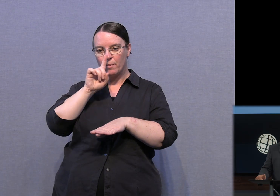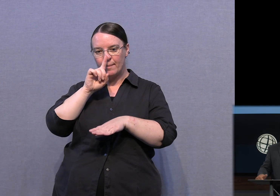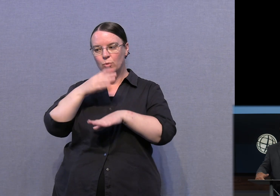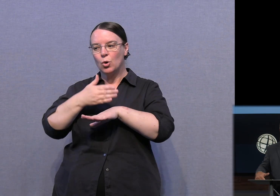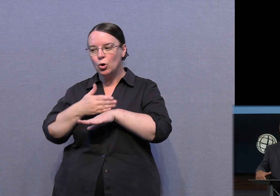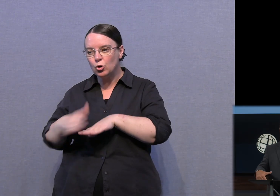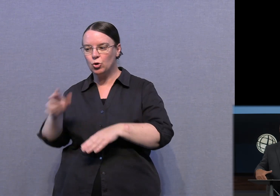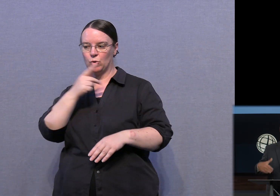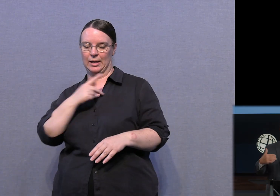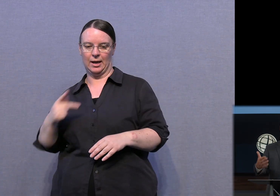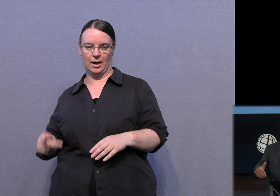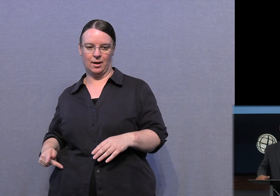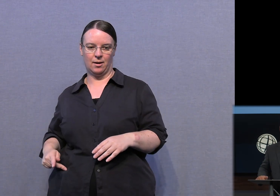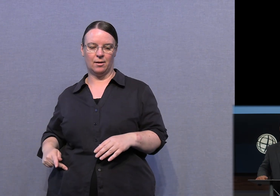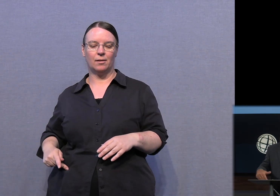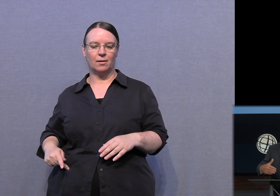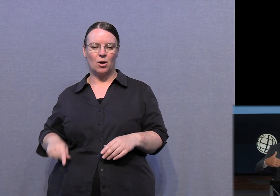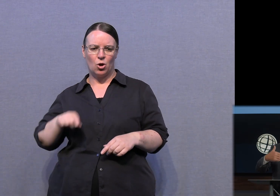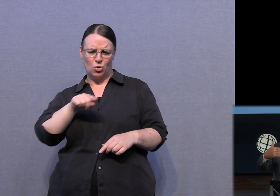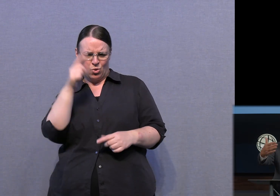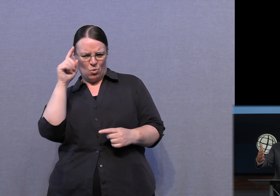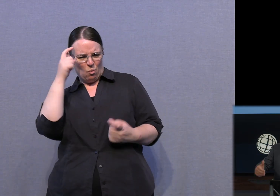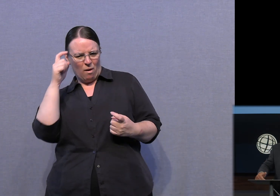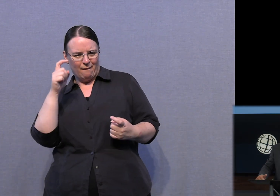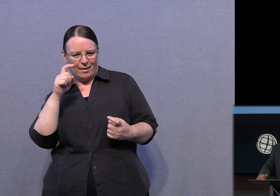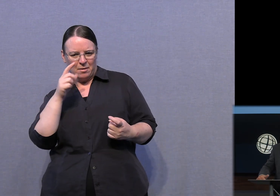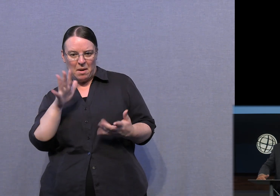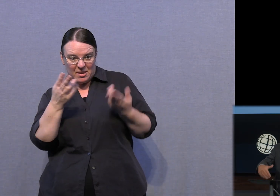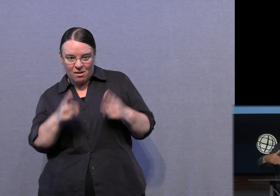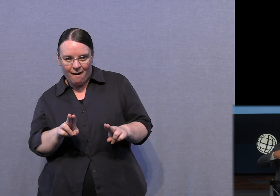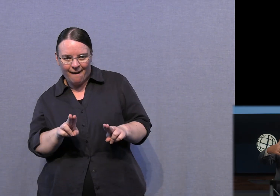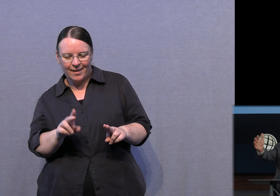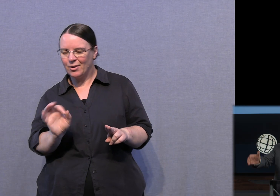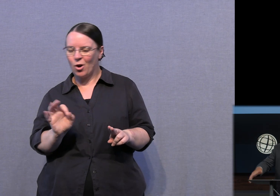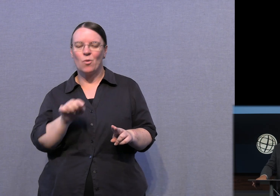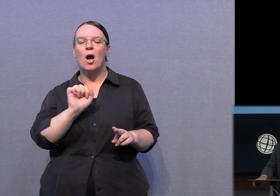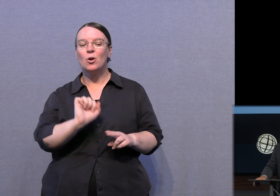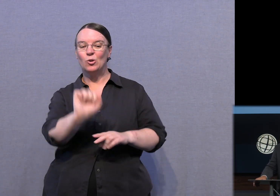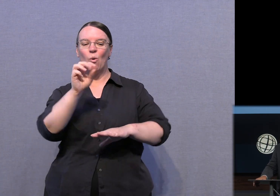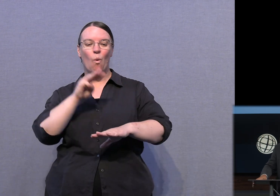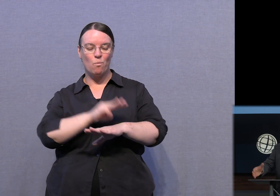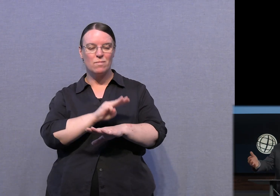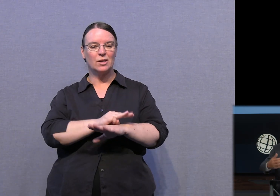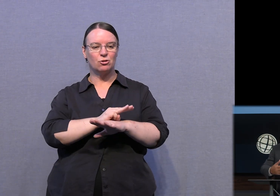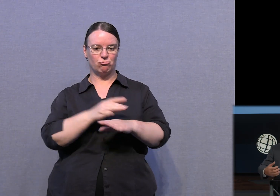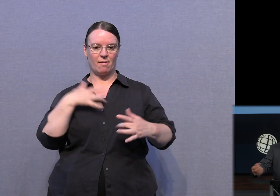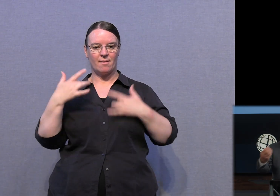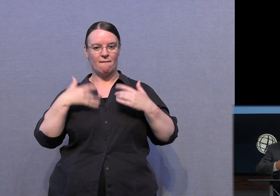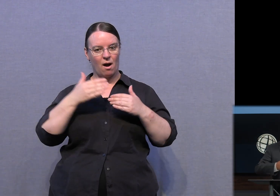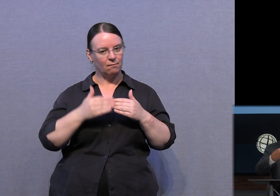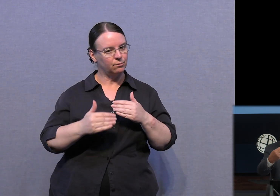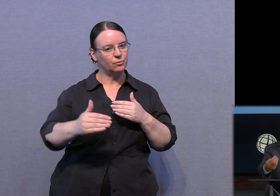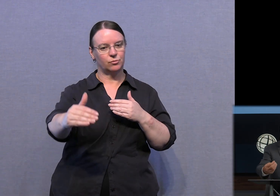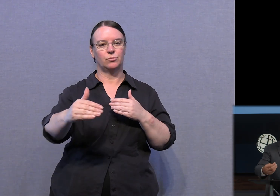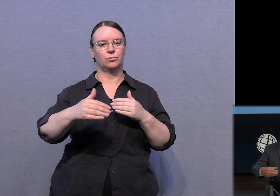even survive, but you will survive. Your ministry will survive, and it will extend to future generations. In fact, you're going to